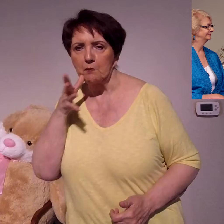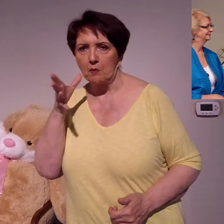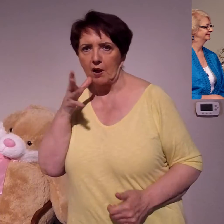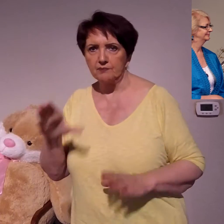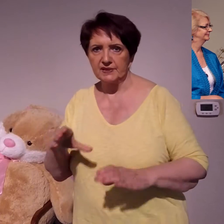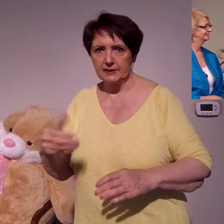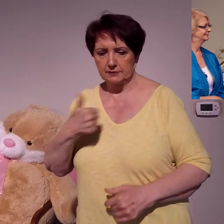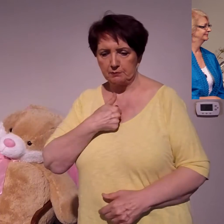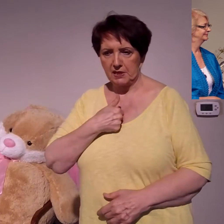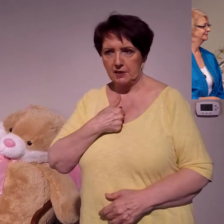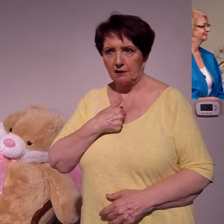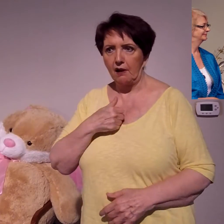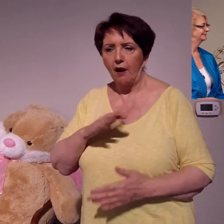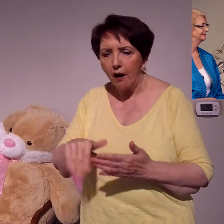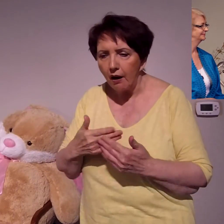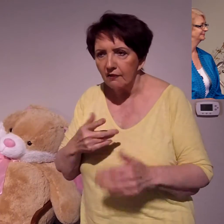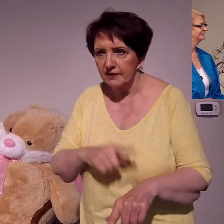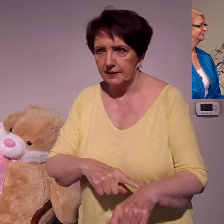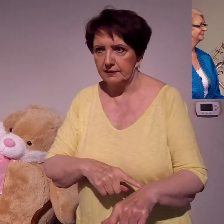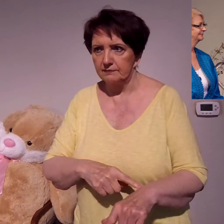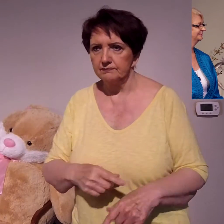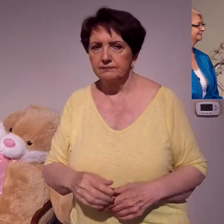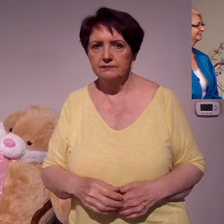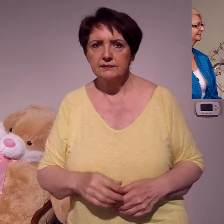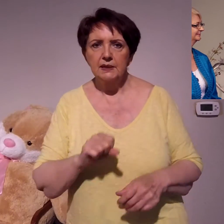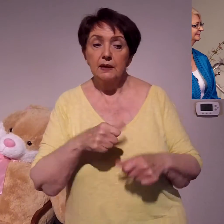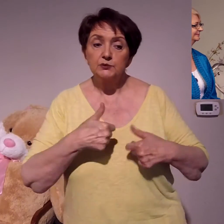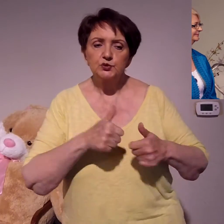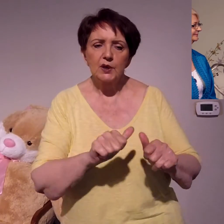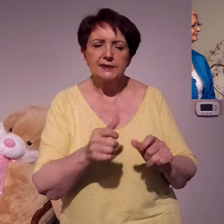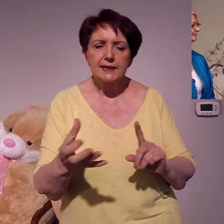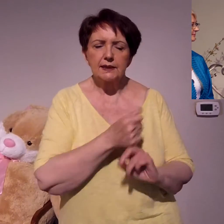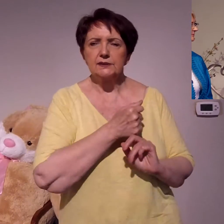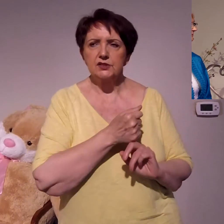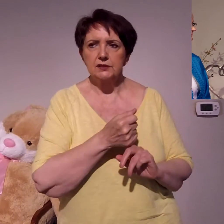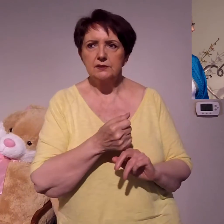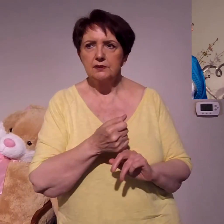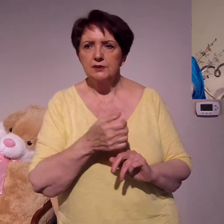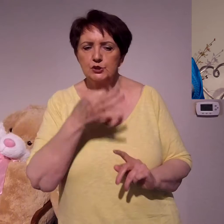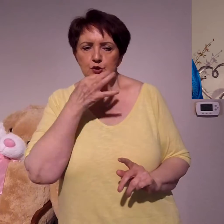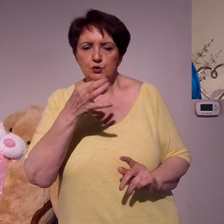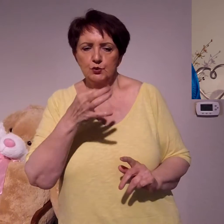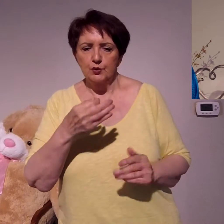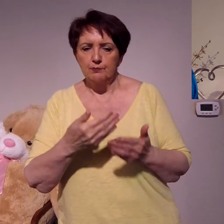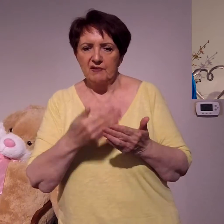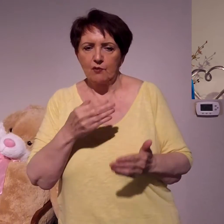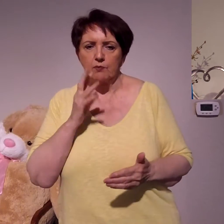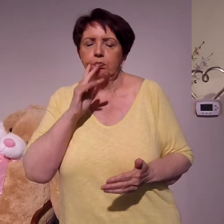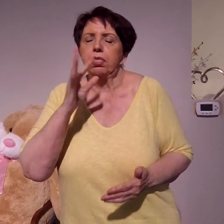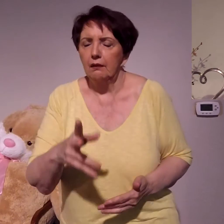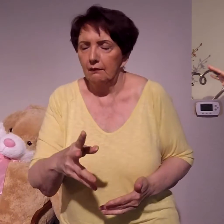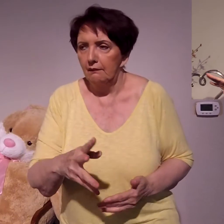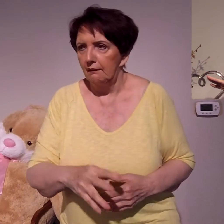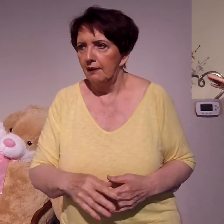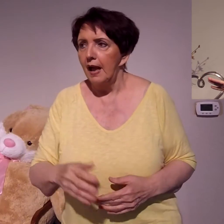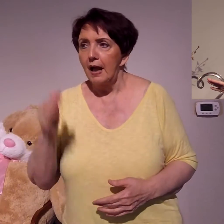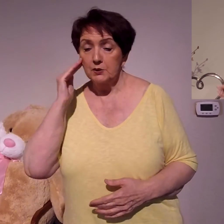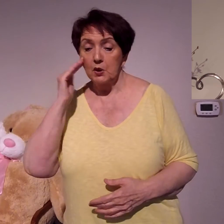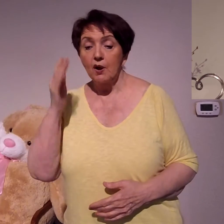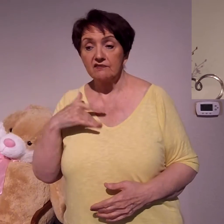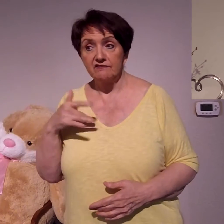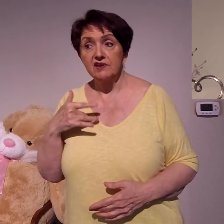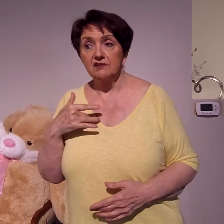And so I'm working to catch it sooner and sooner before it actually comes out of my mouth, because I know what it feels like when I